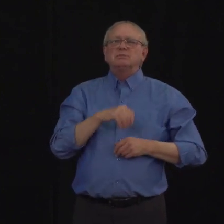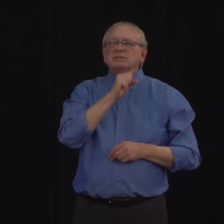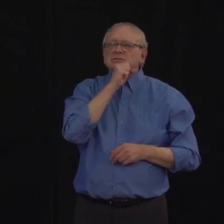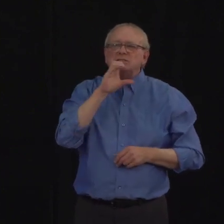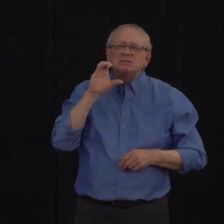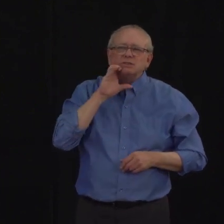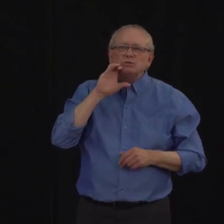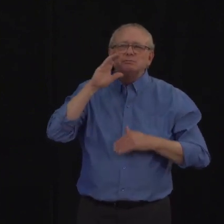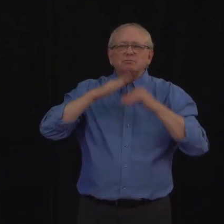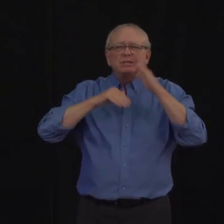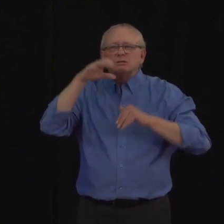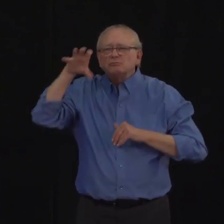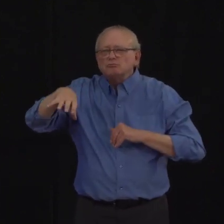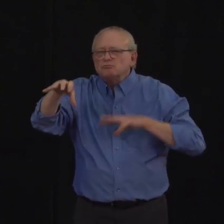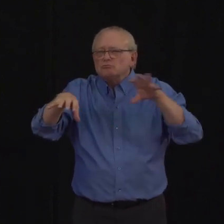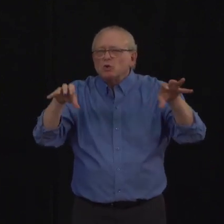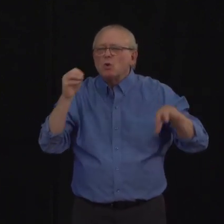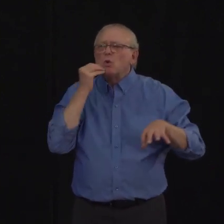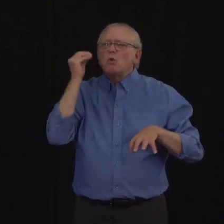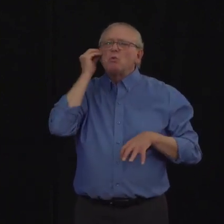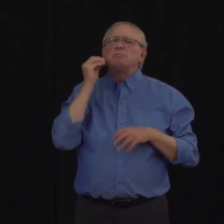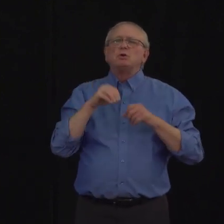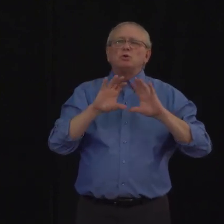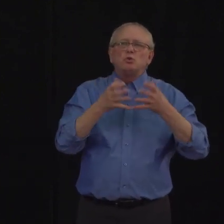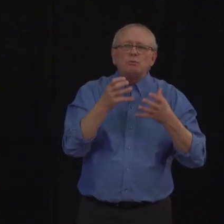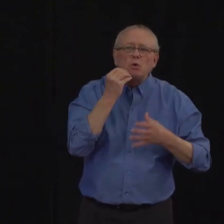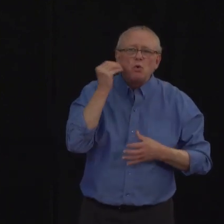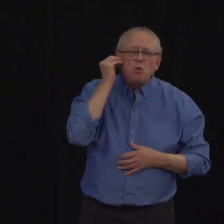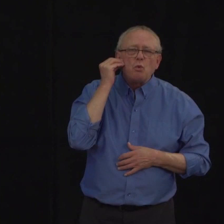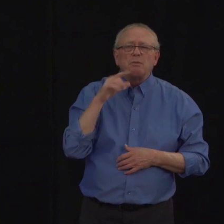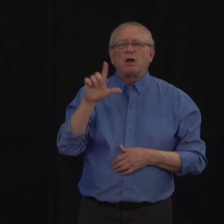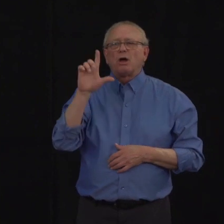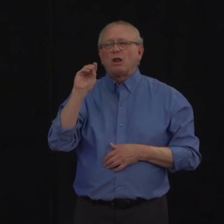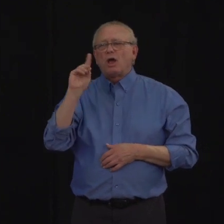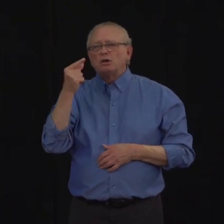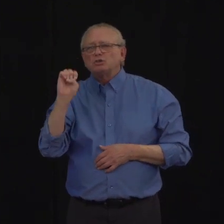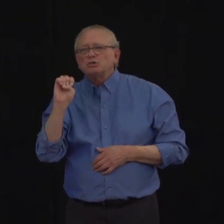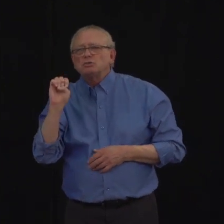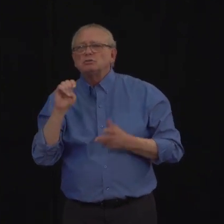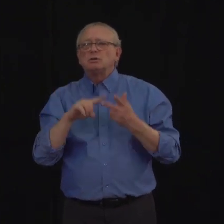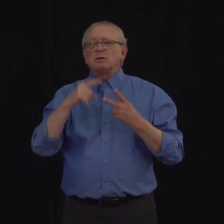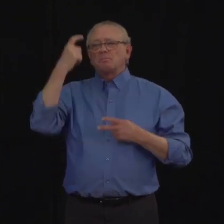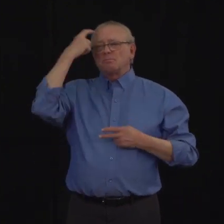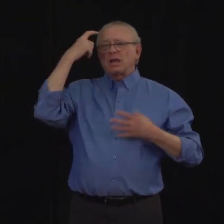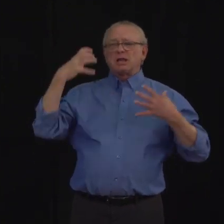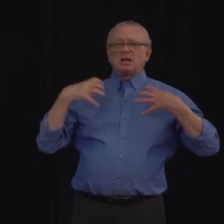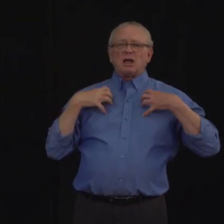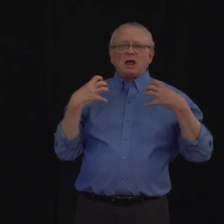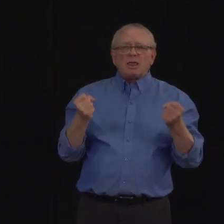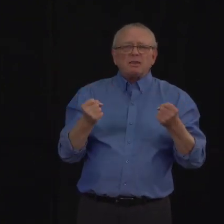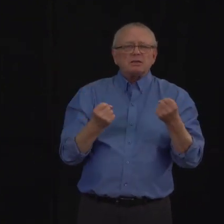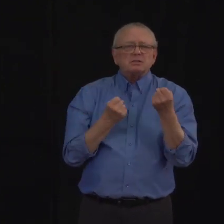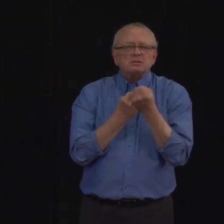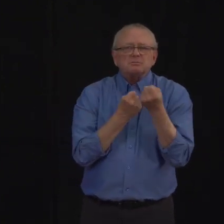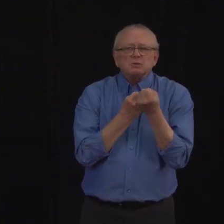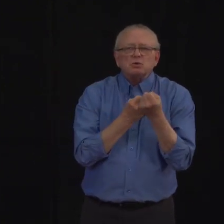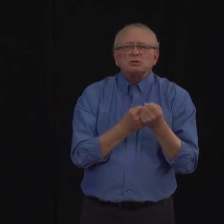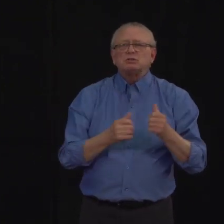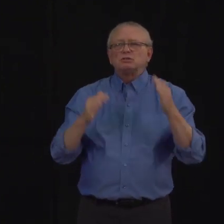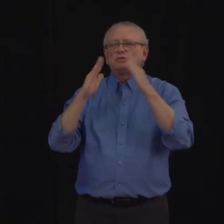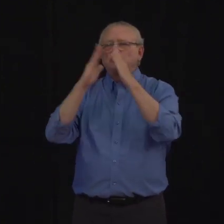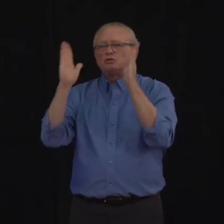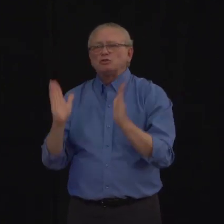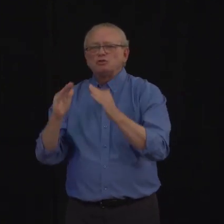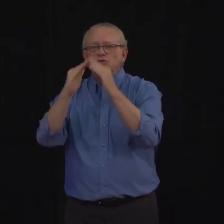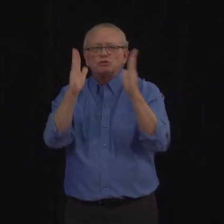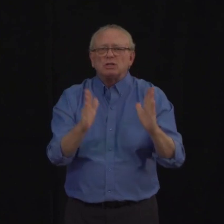Services, publicly funded lodges, mental health housing, residential addiction treatment facilities and shelter operators,